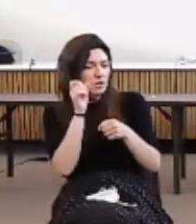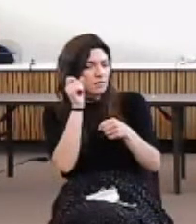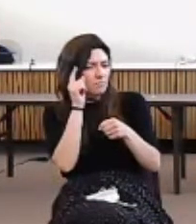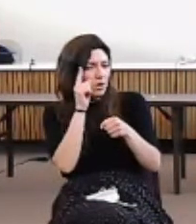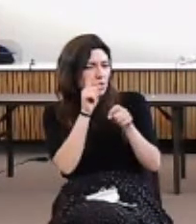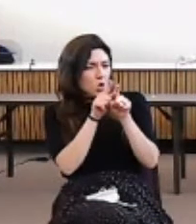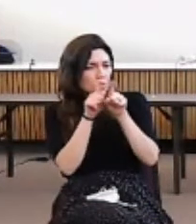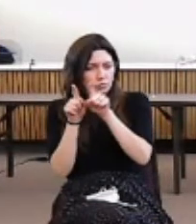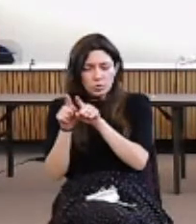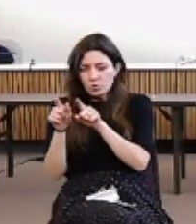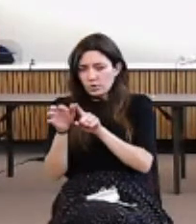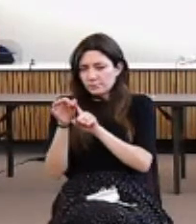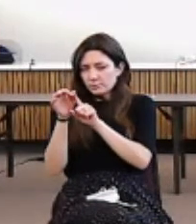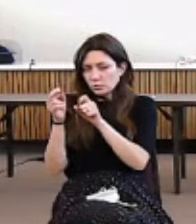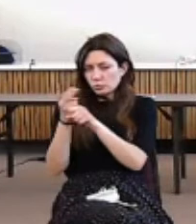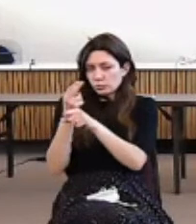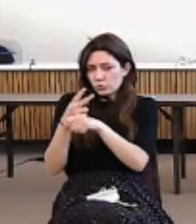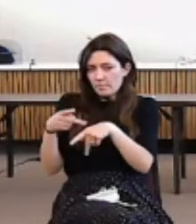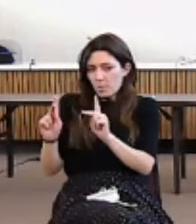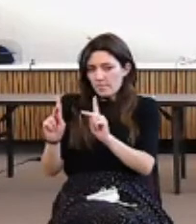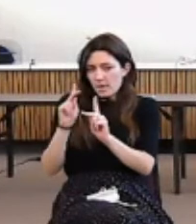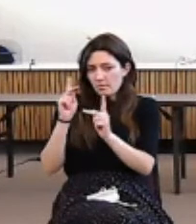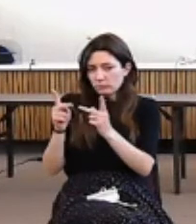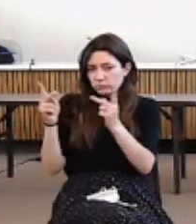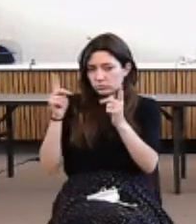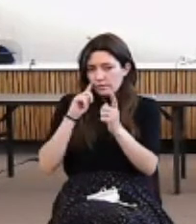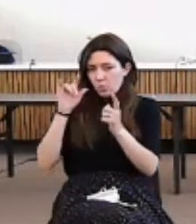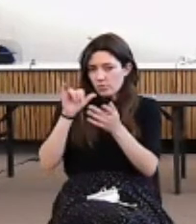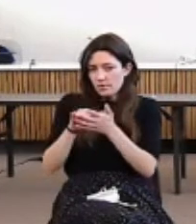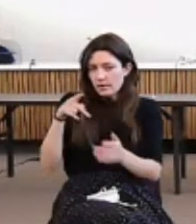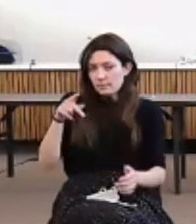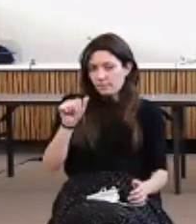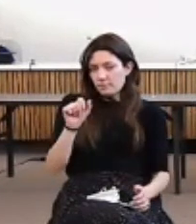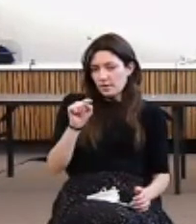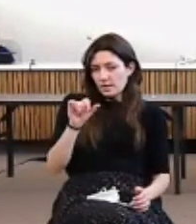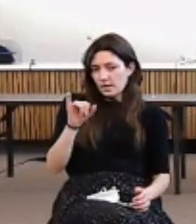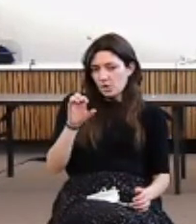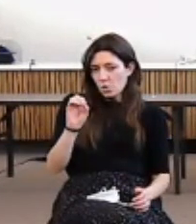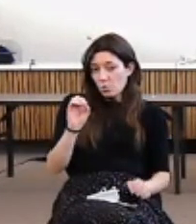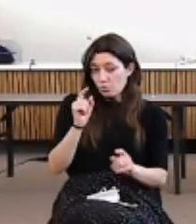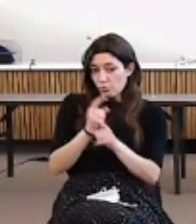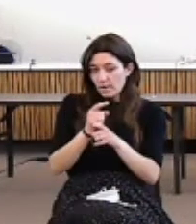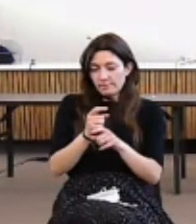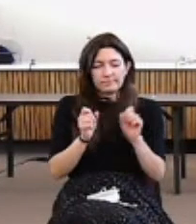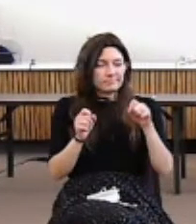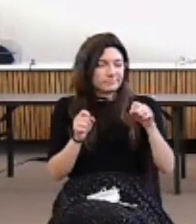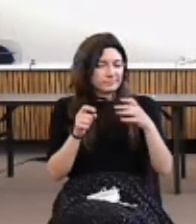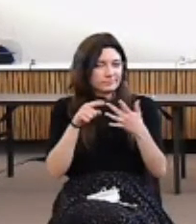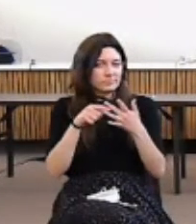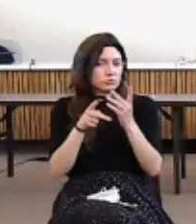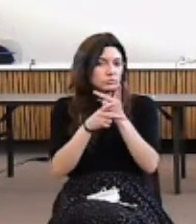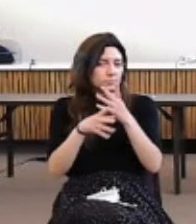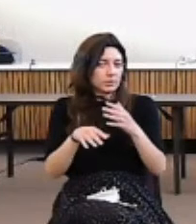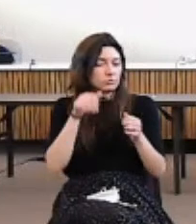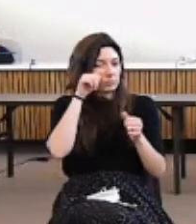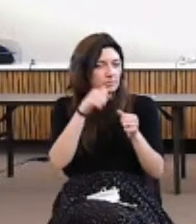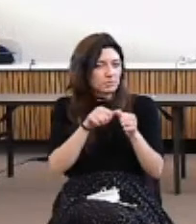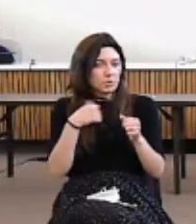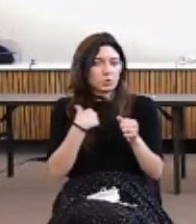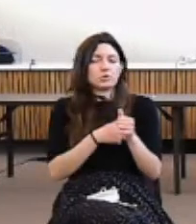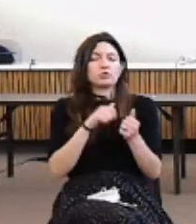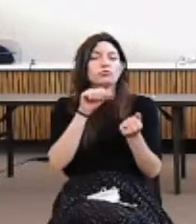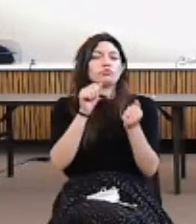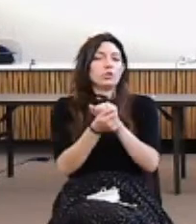special use permit for the patio. Yeah, so if you remember, we changed the process for restaurants. So the 4